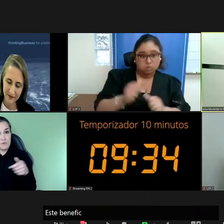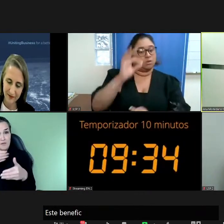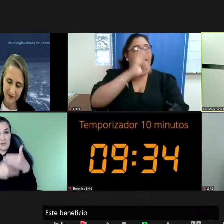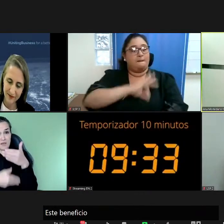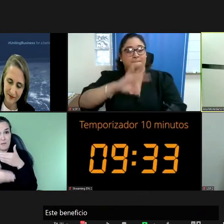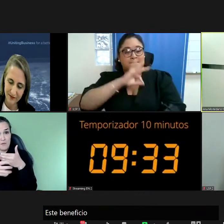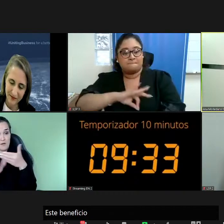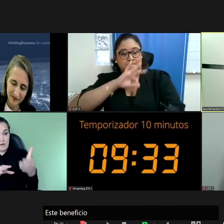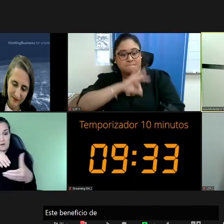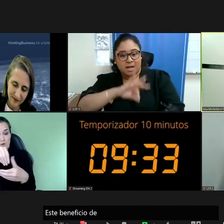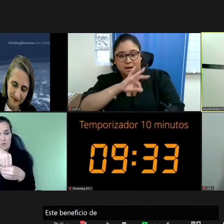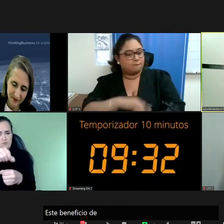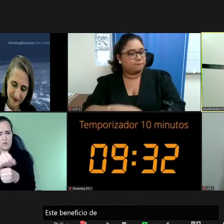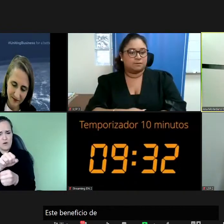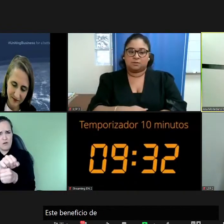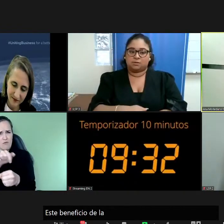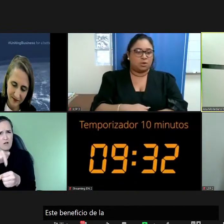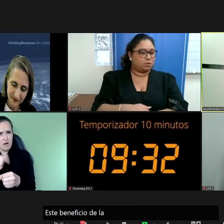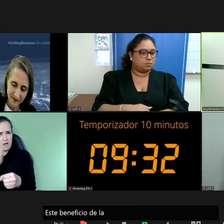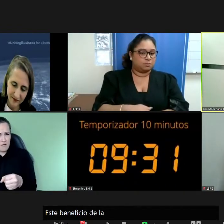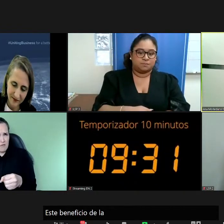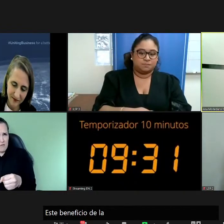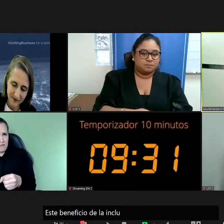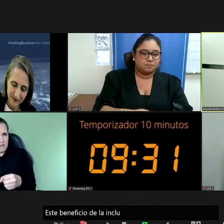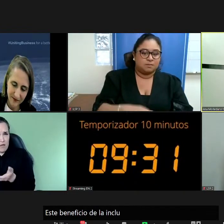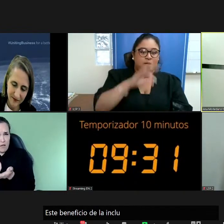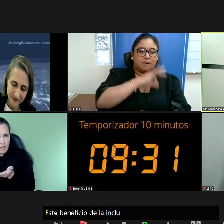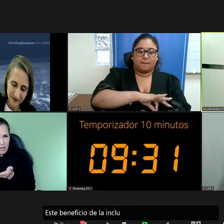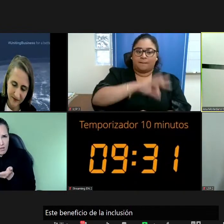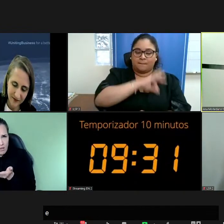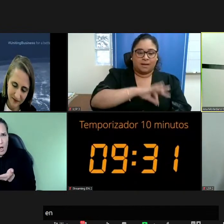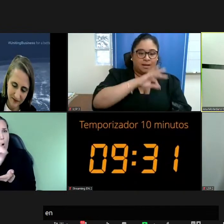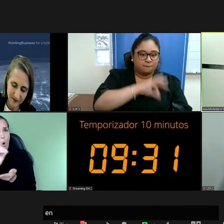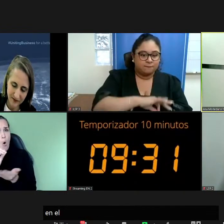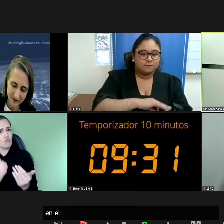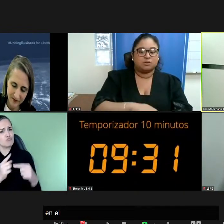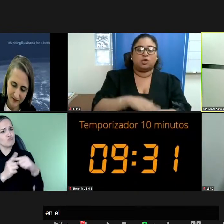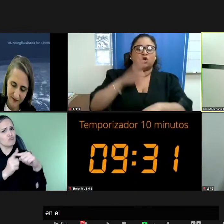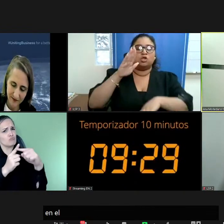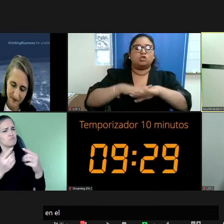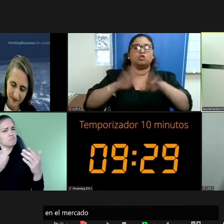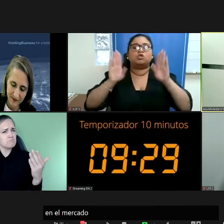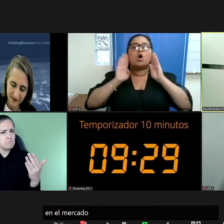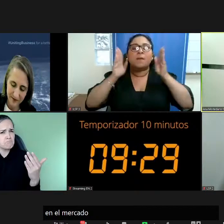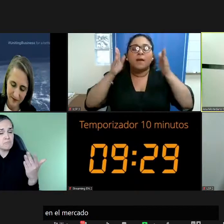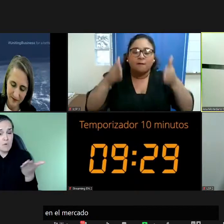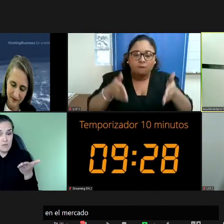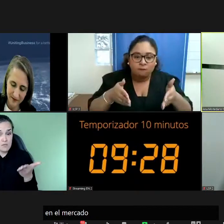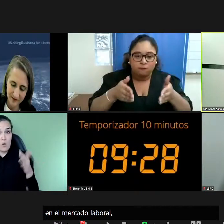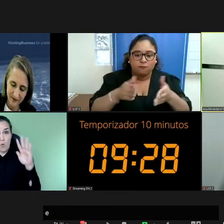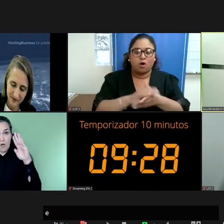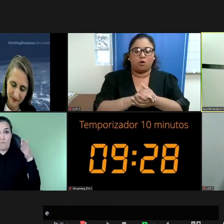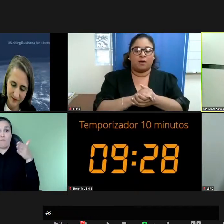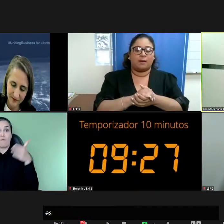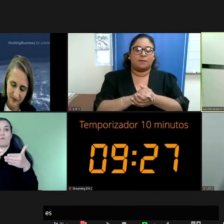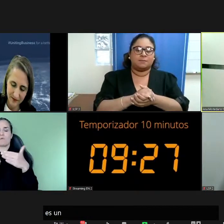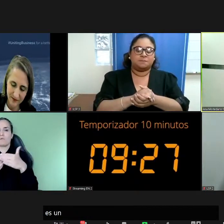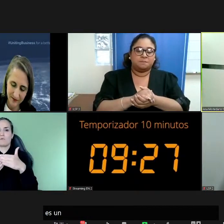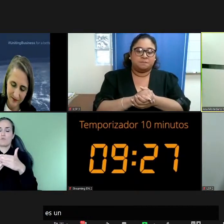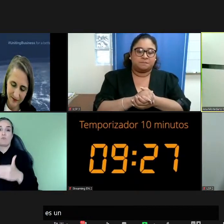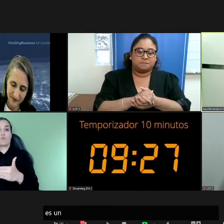disabilities in the labor market because actually this is an innovative